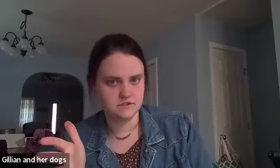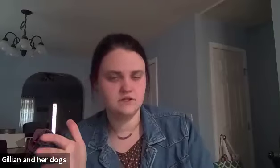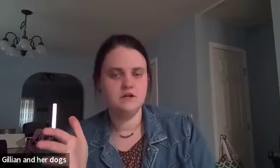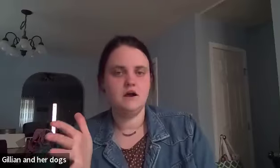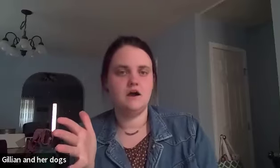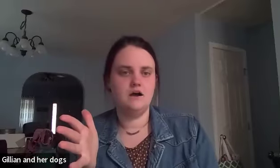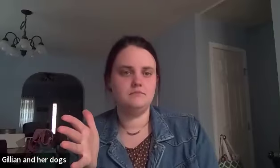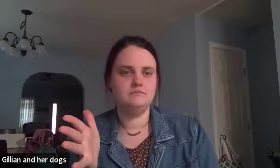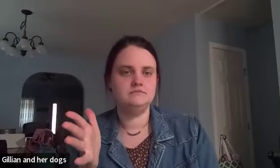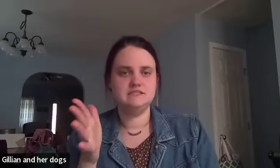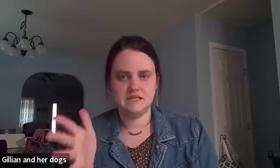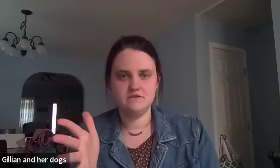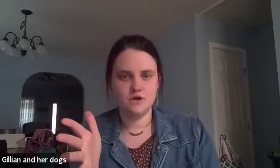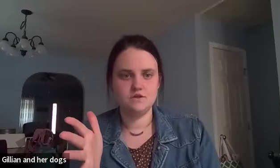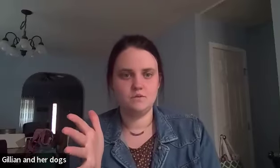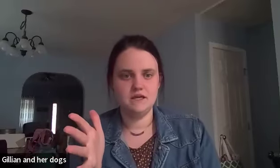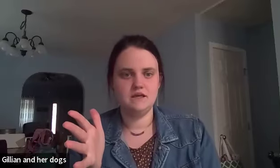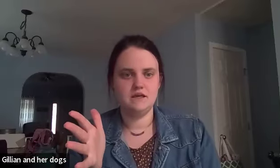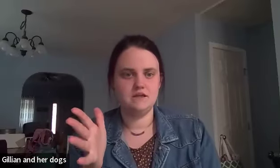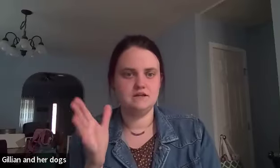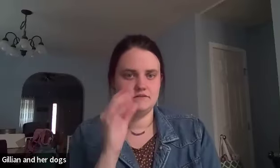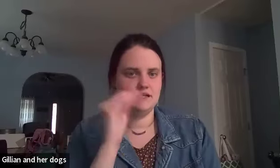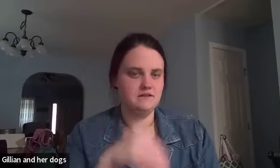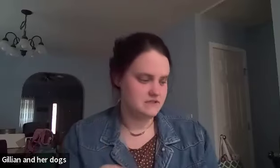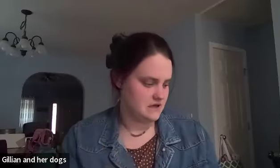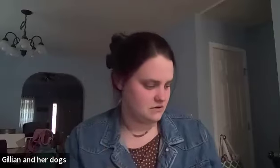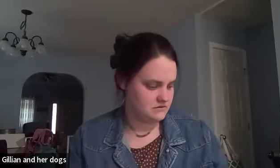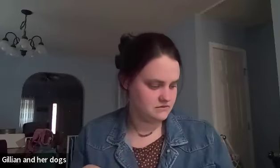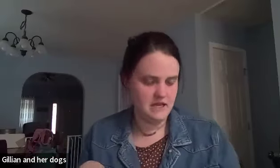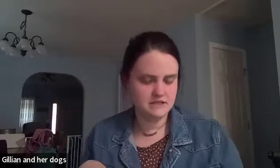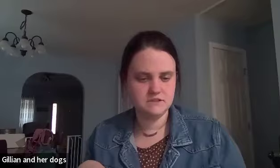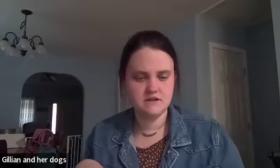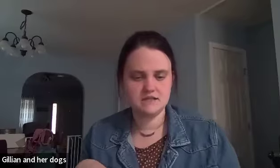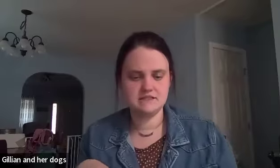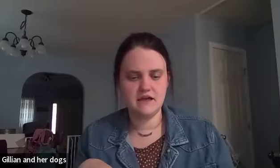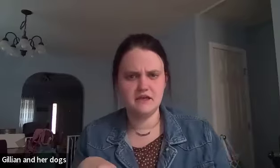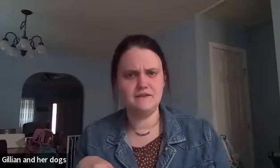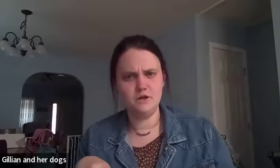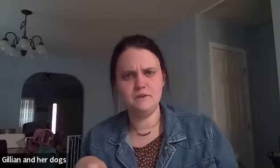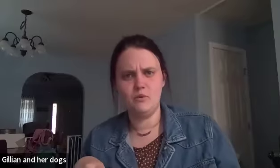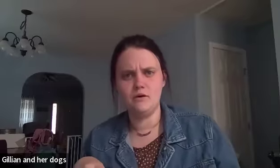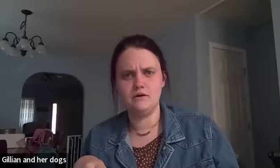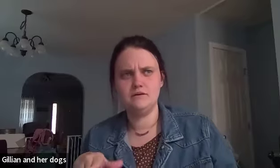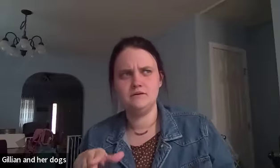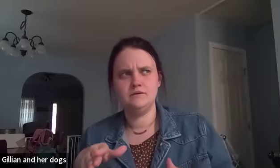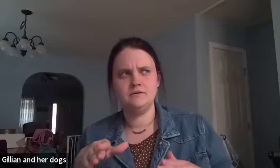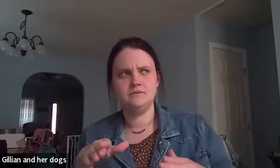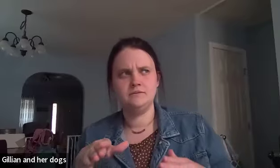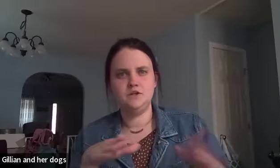covered, send those so we can definitely get a list out. Next week's class is, I think, a little bit more